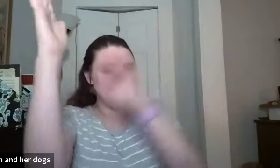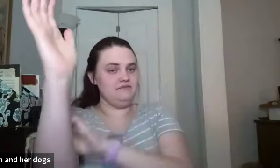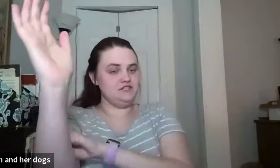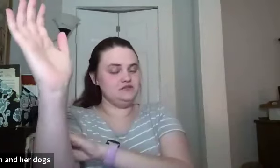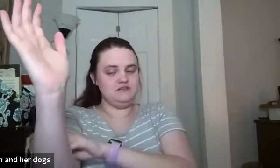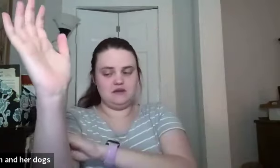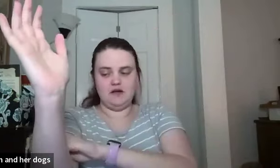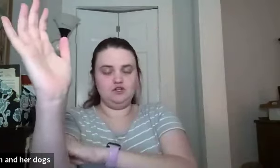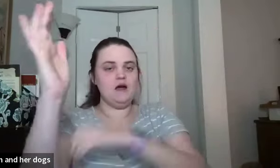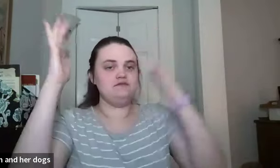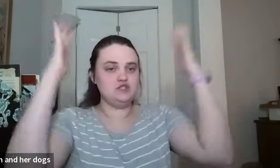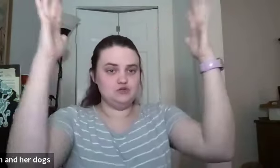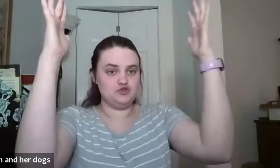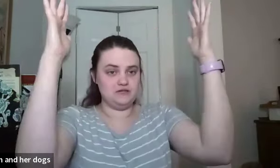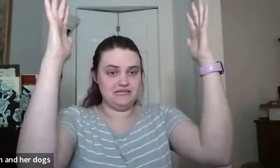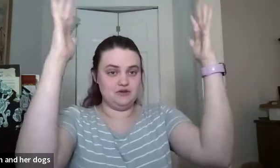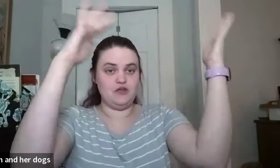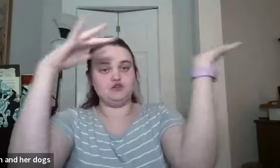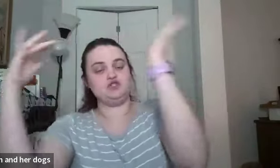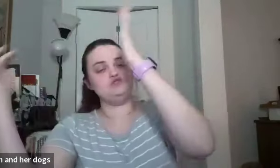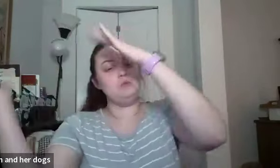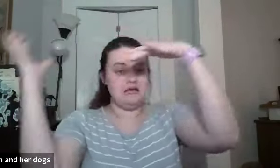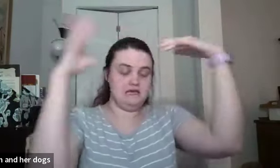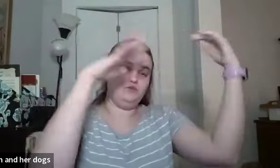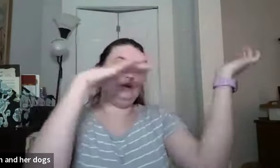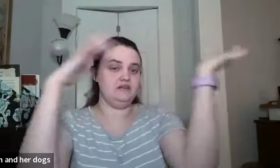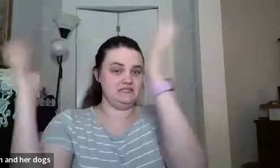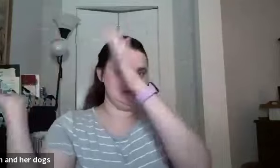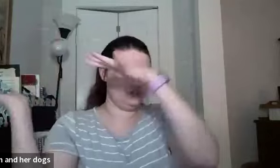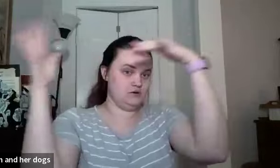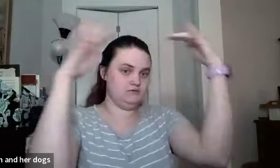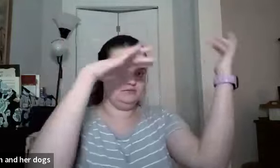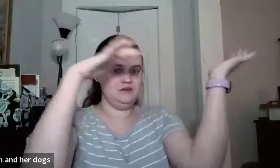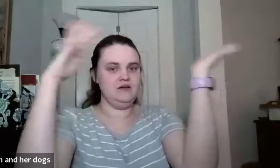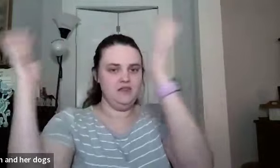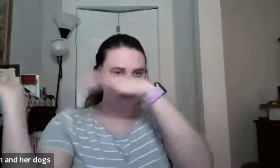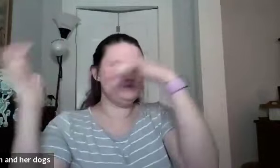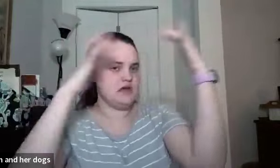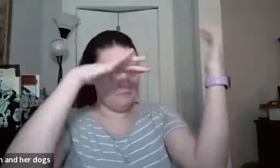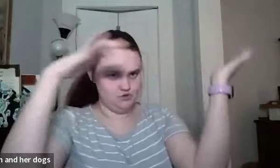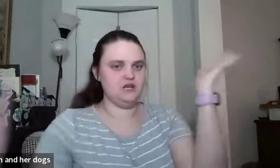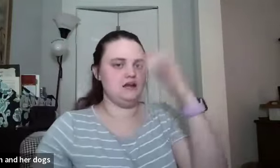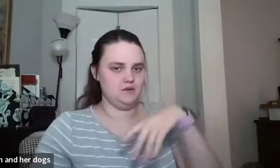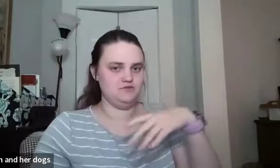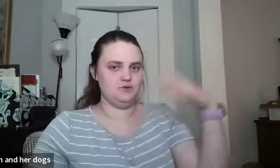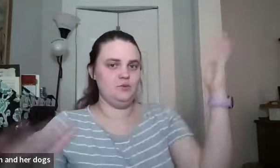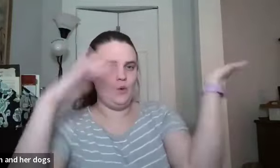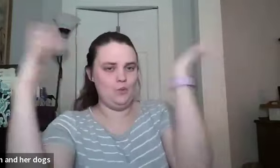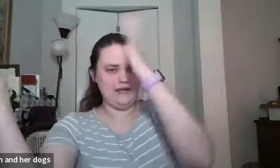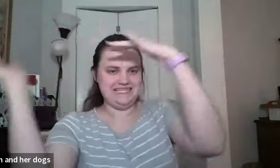like visually think about, you have two trees here that are swaying in the wind because it's that strong. That's where that motion kind of comes through.